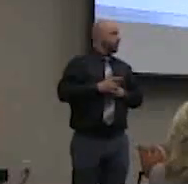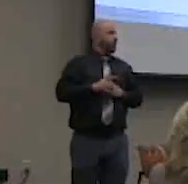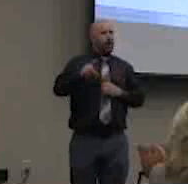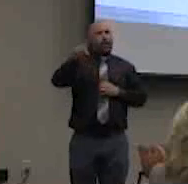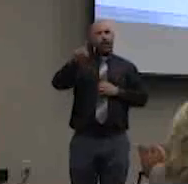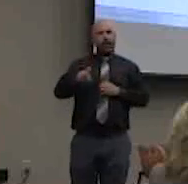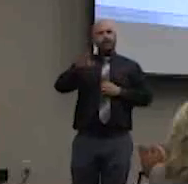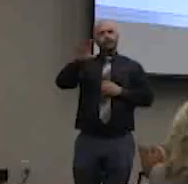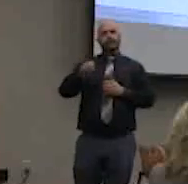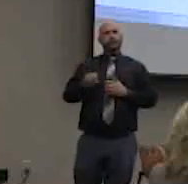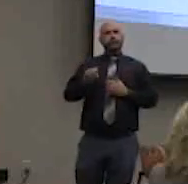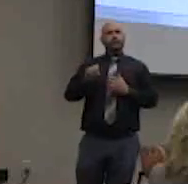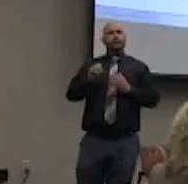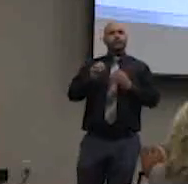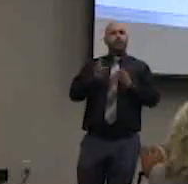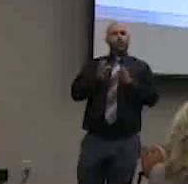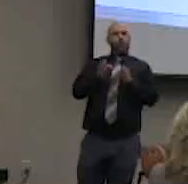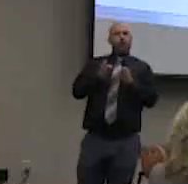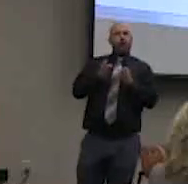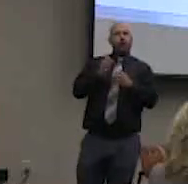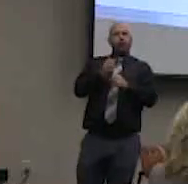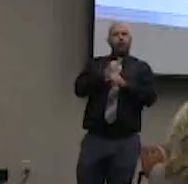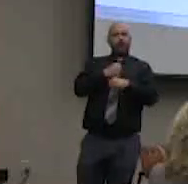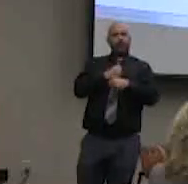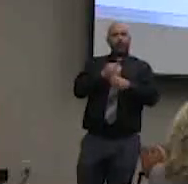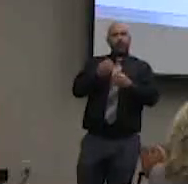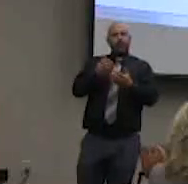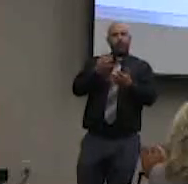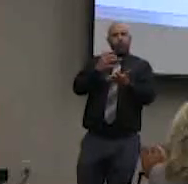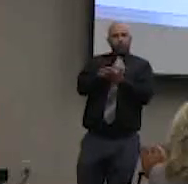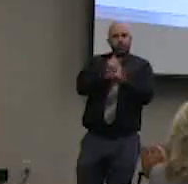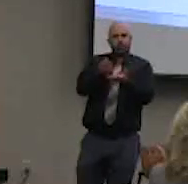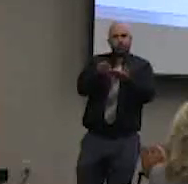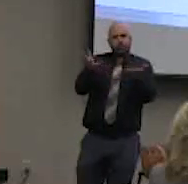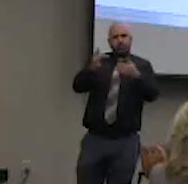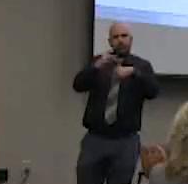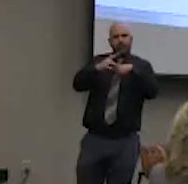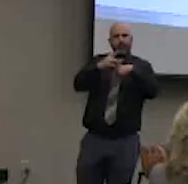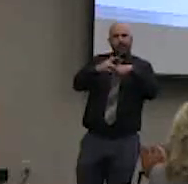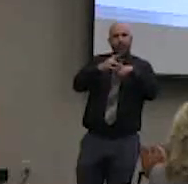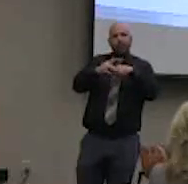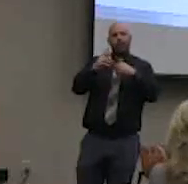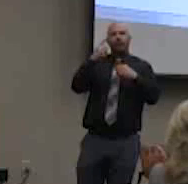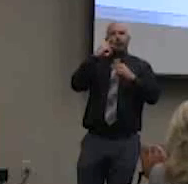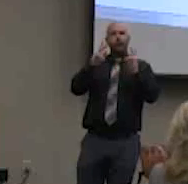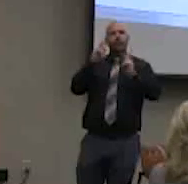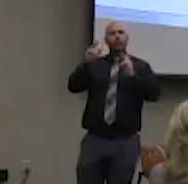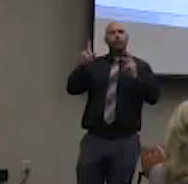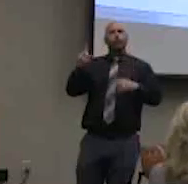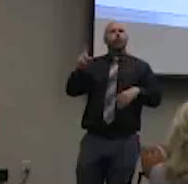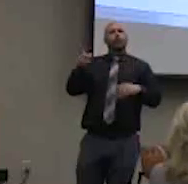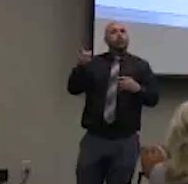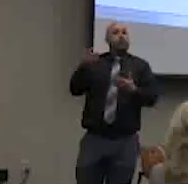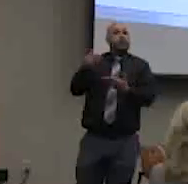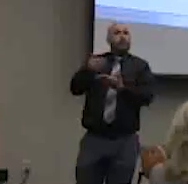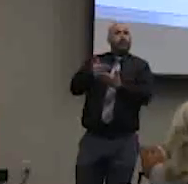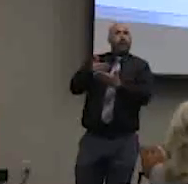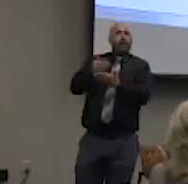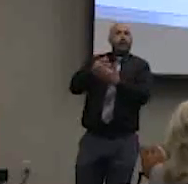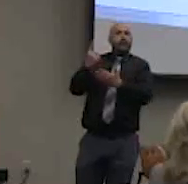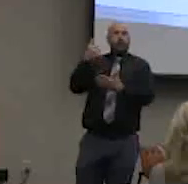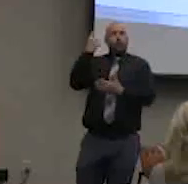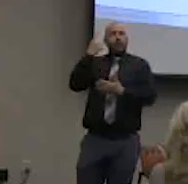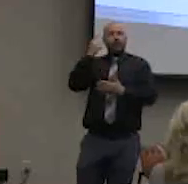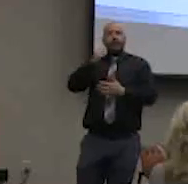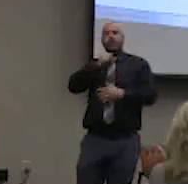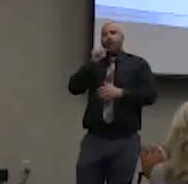resources available to folks who might not necessarily be in a place where the finances is the only reason why they're not doing it. And that